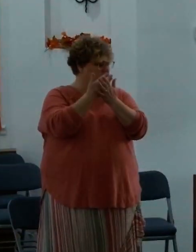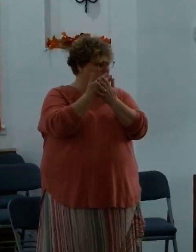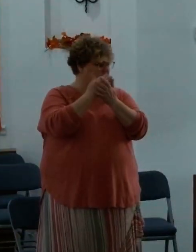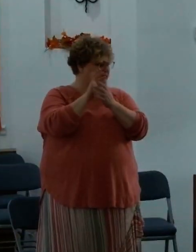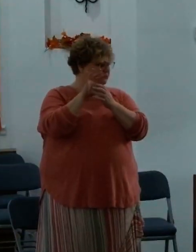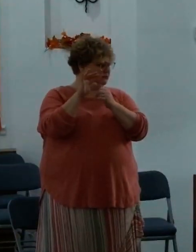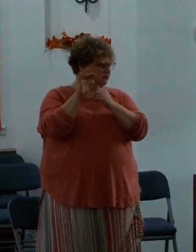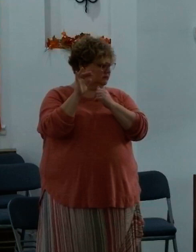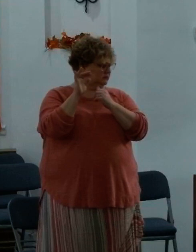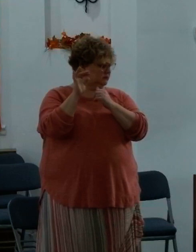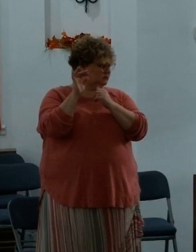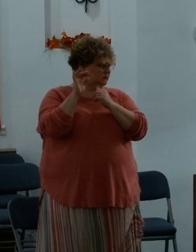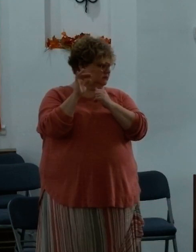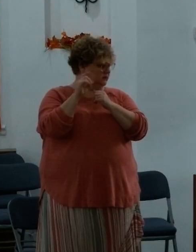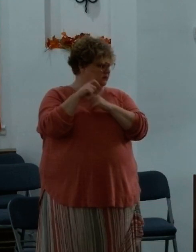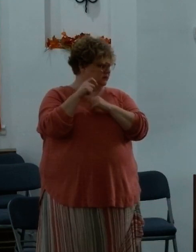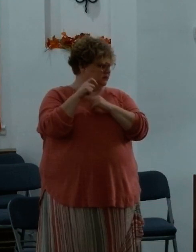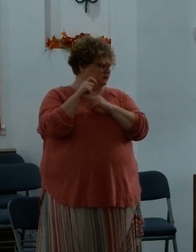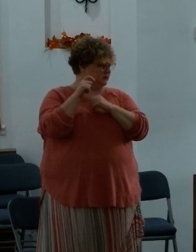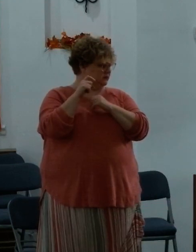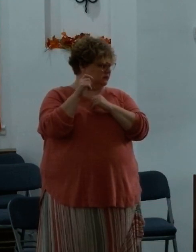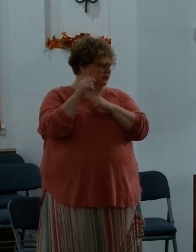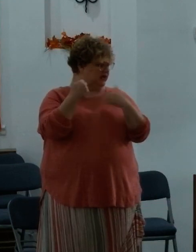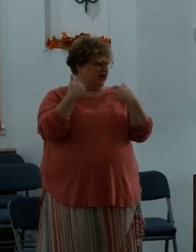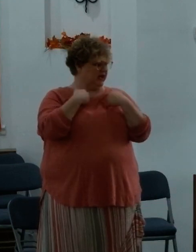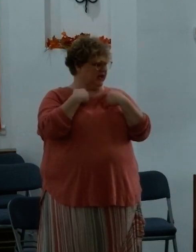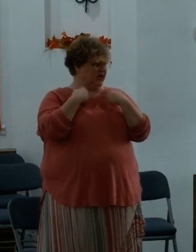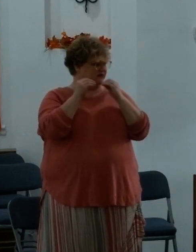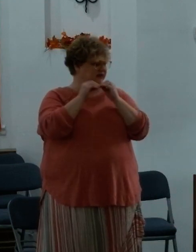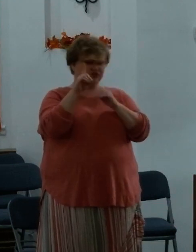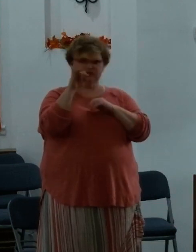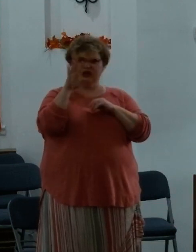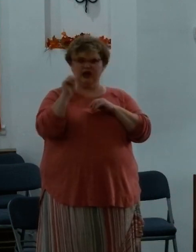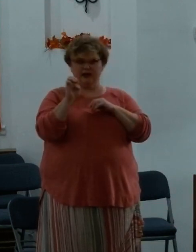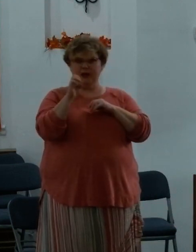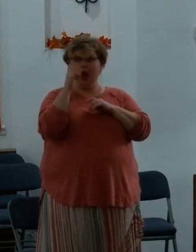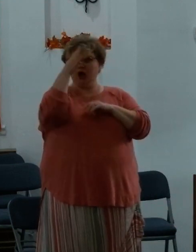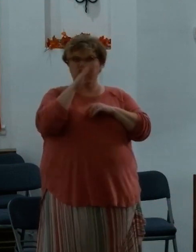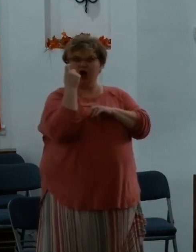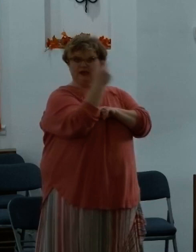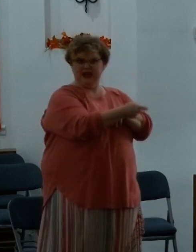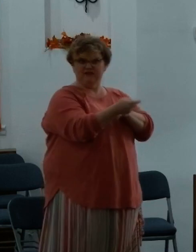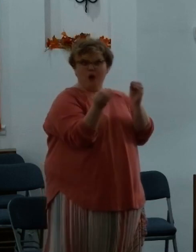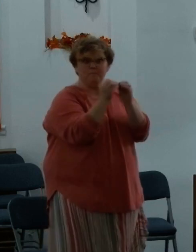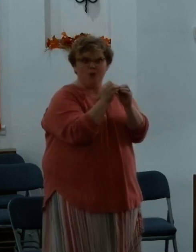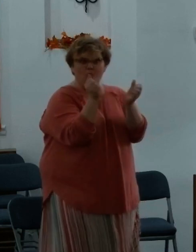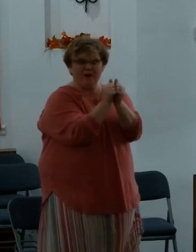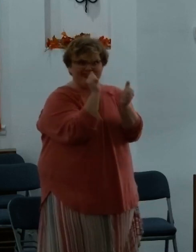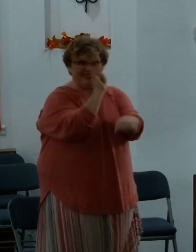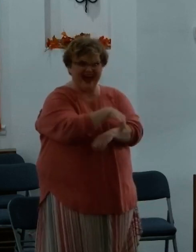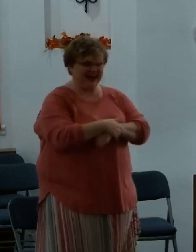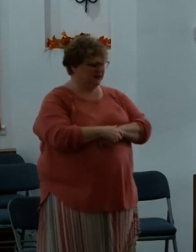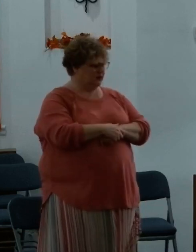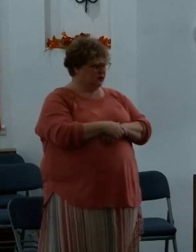Supposed to. You got more than that? Yes, I have. Ooh, look at there. God gave her extra with that. So what you going to do